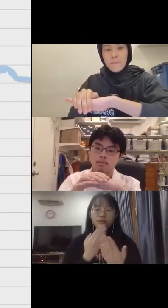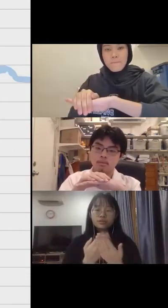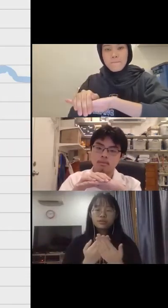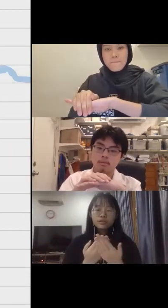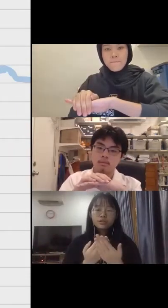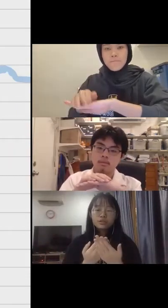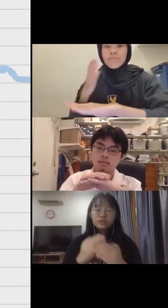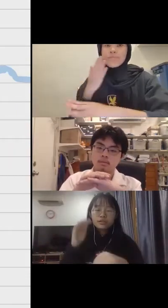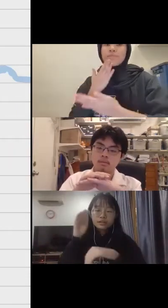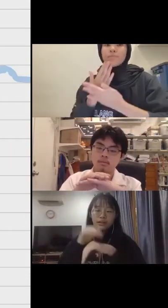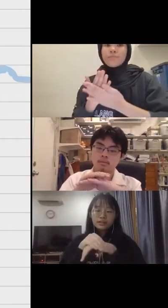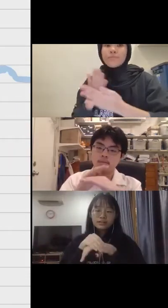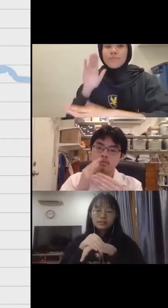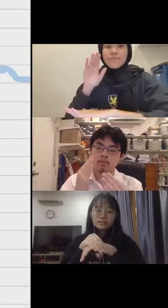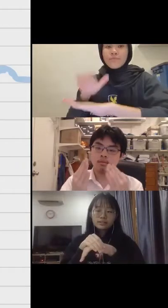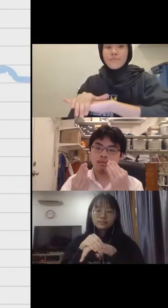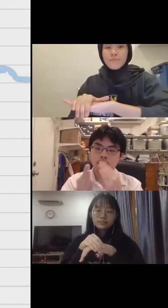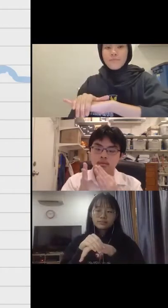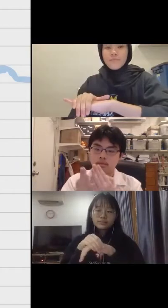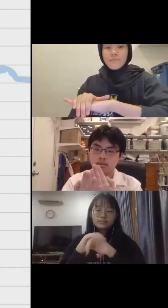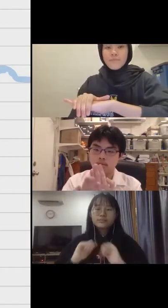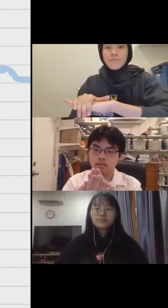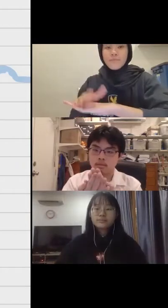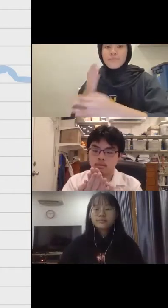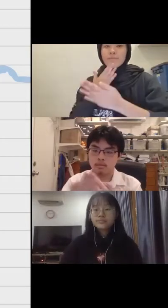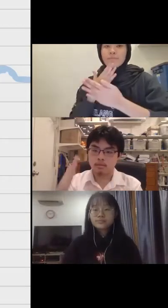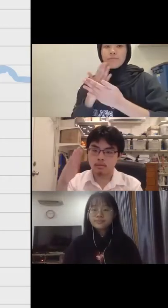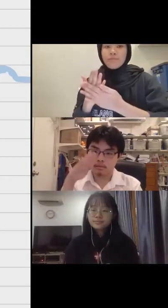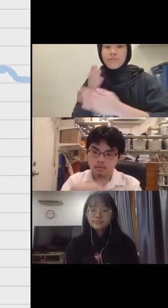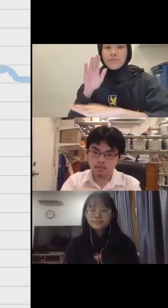be good night.